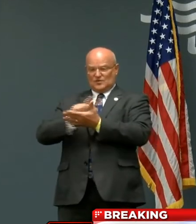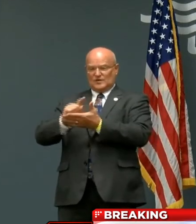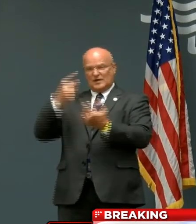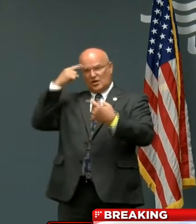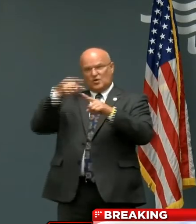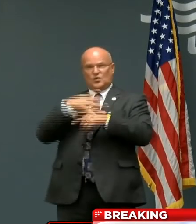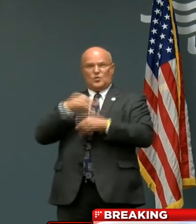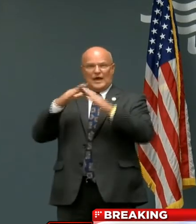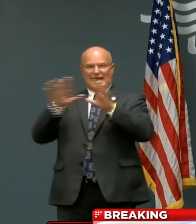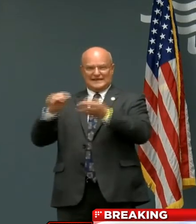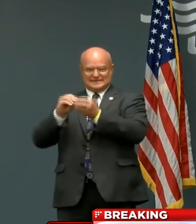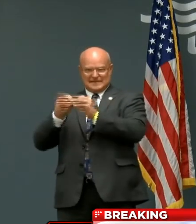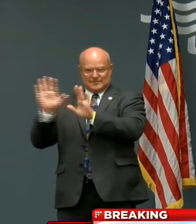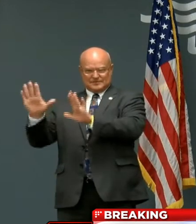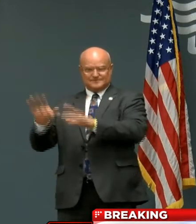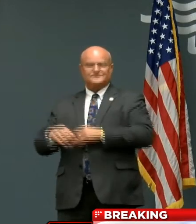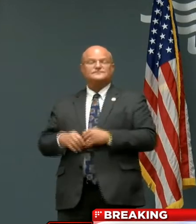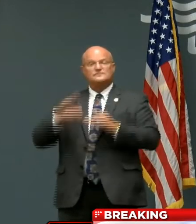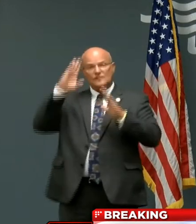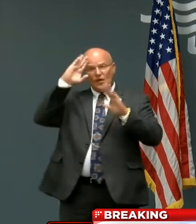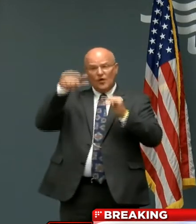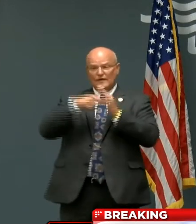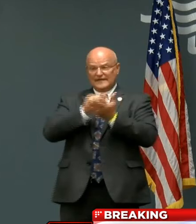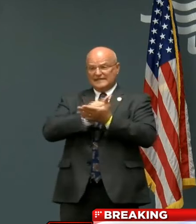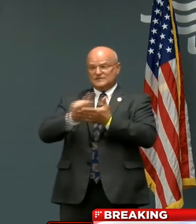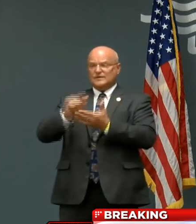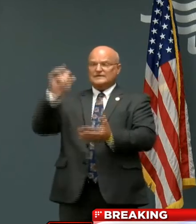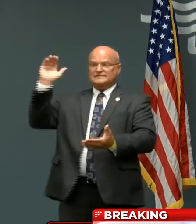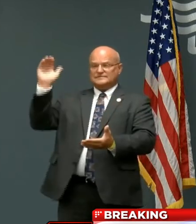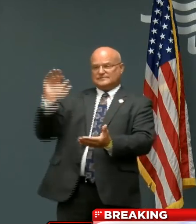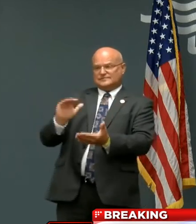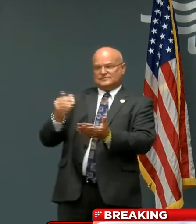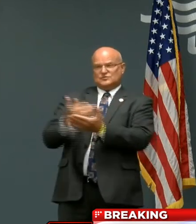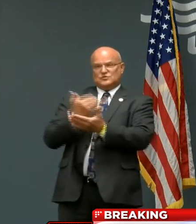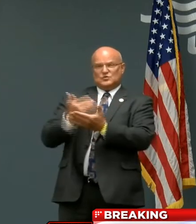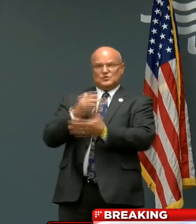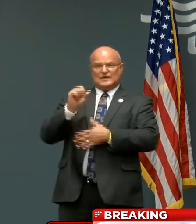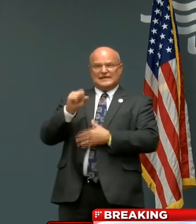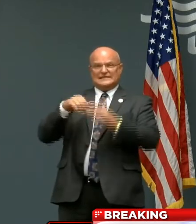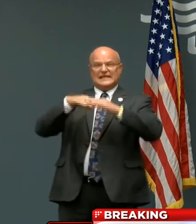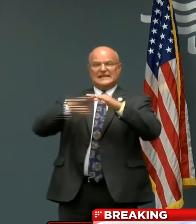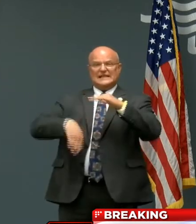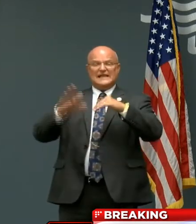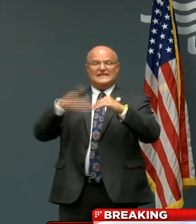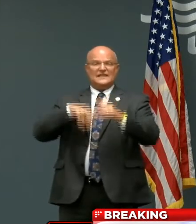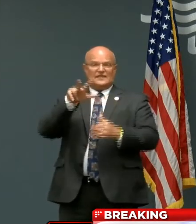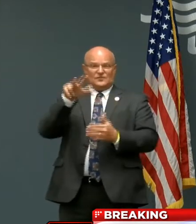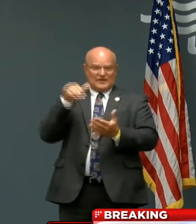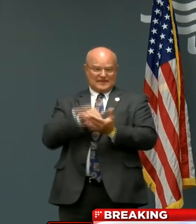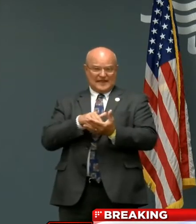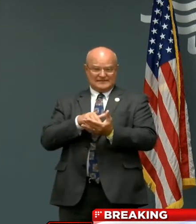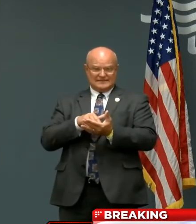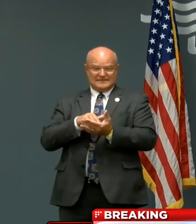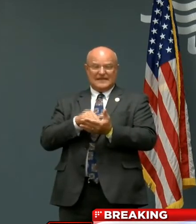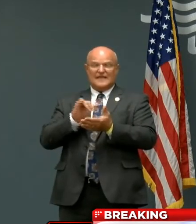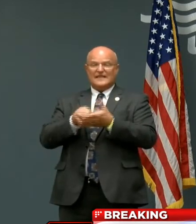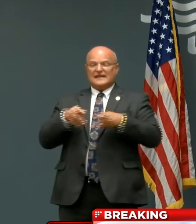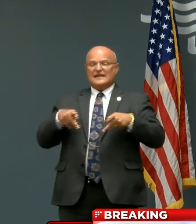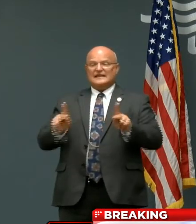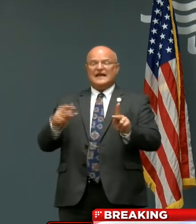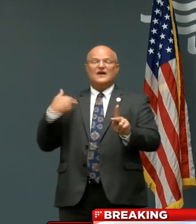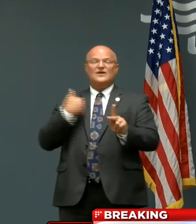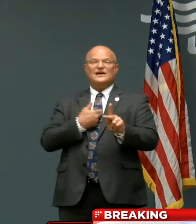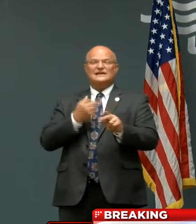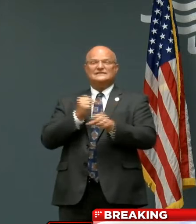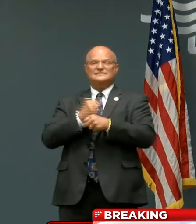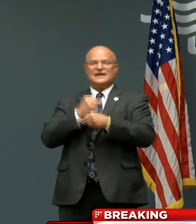White House numbers, and hopefully this week we can reduce our new cases to less than 3,000. That'll allow us to